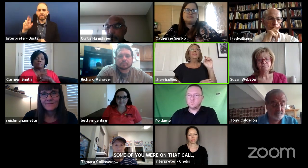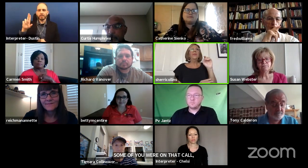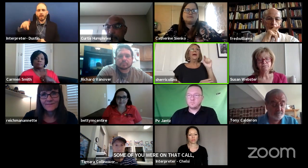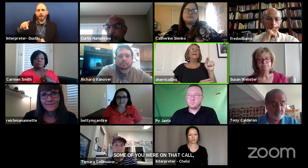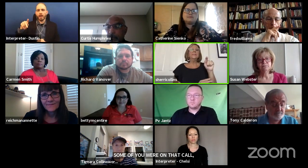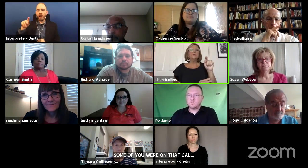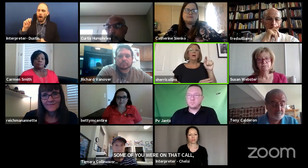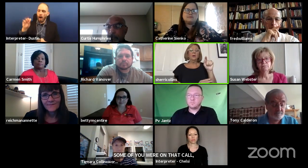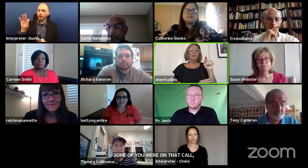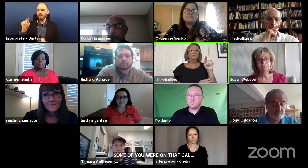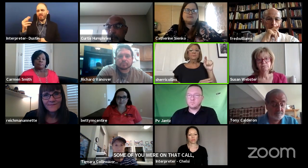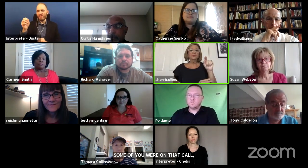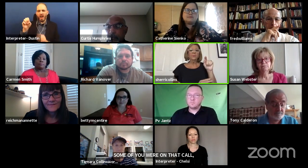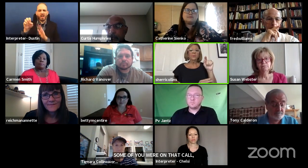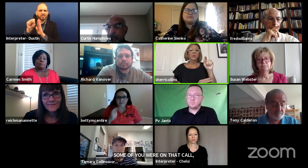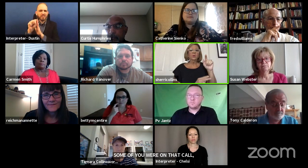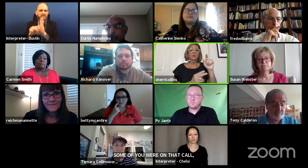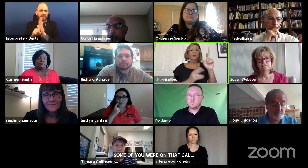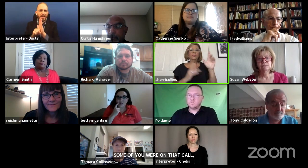That is